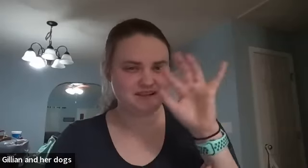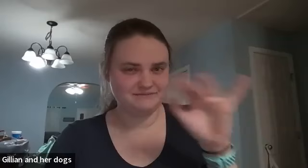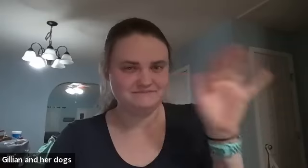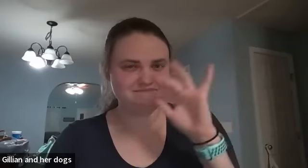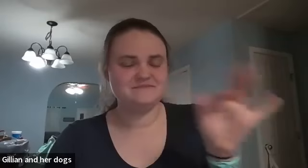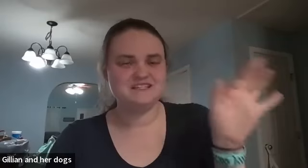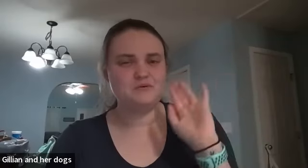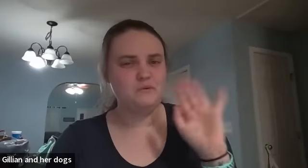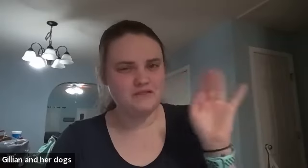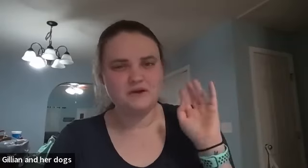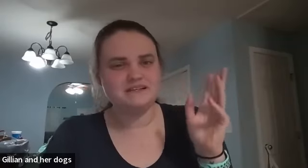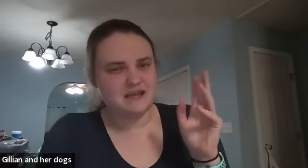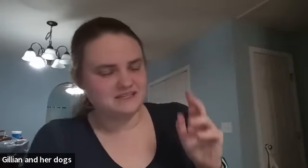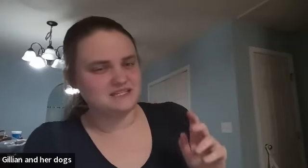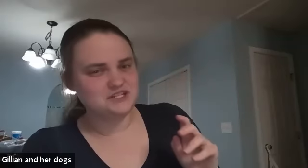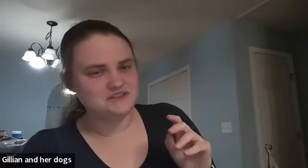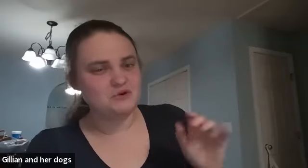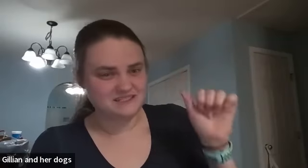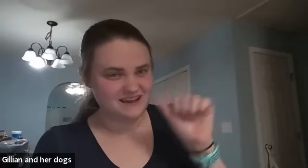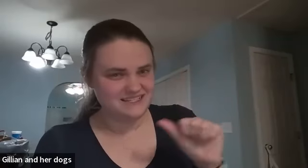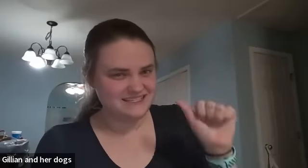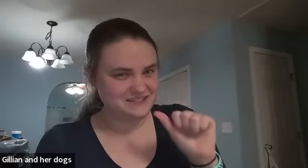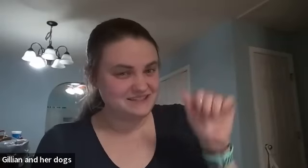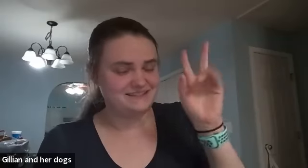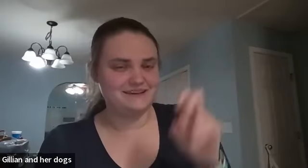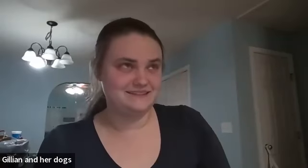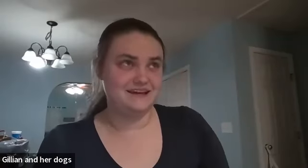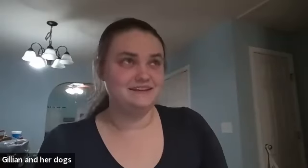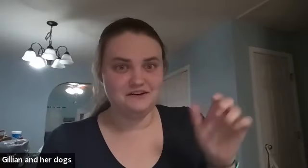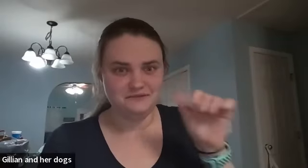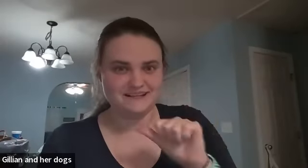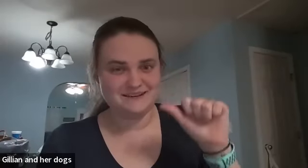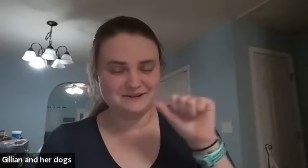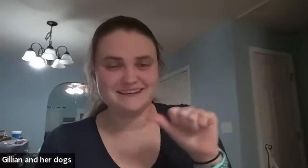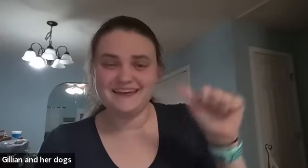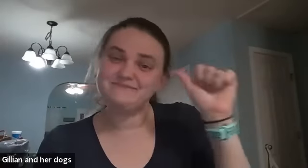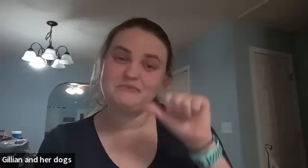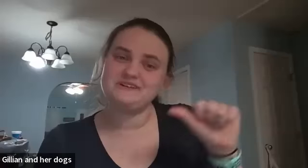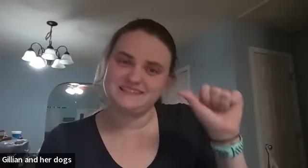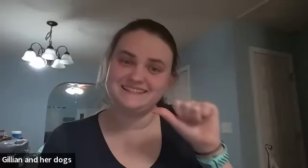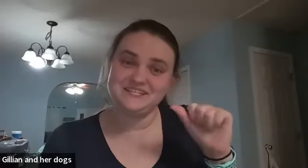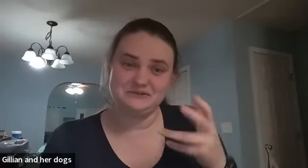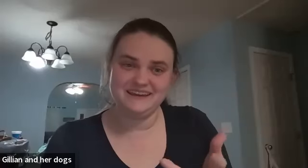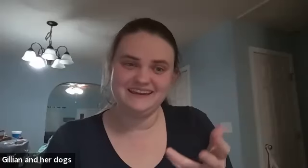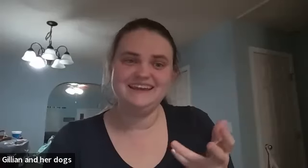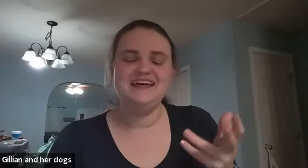spelling. That's like the only downside, especially the more sciencey. I love when I say words like that, but more sciencey you get,